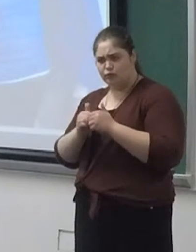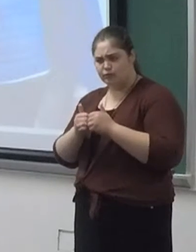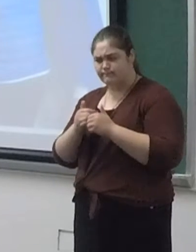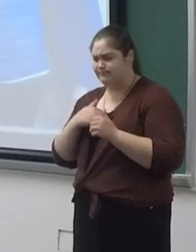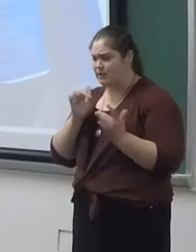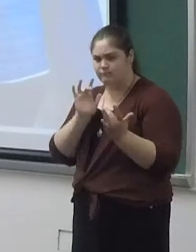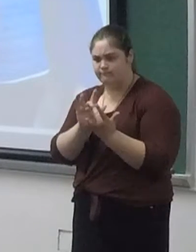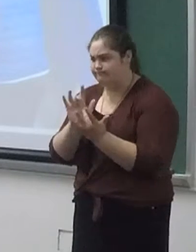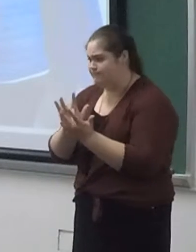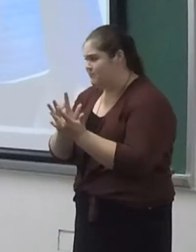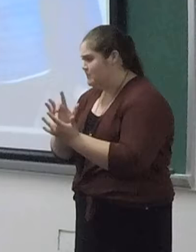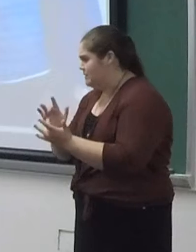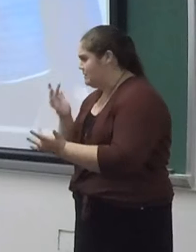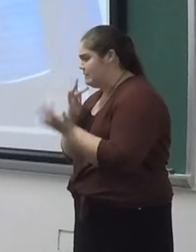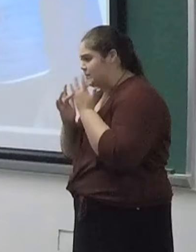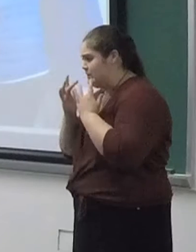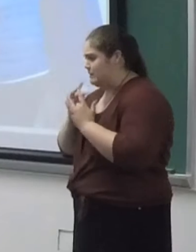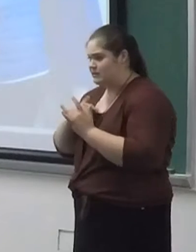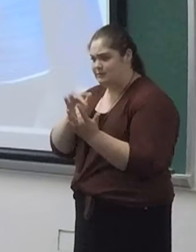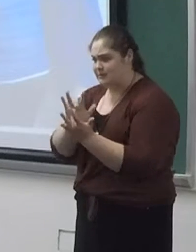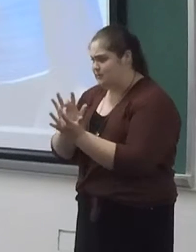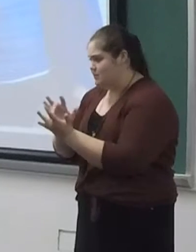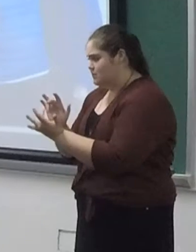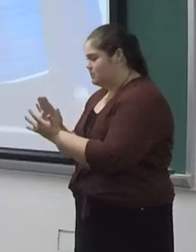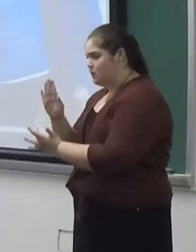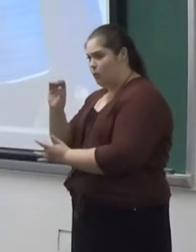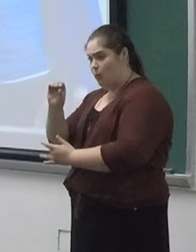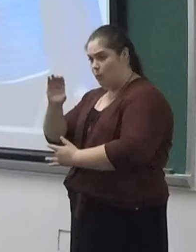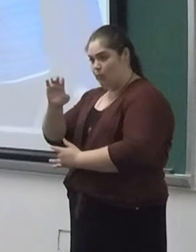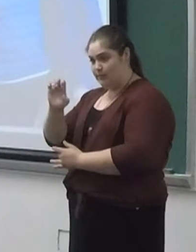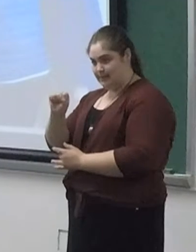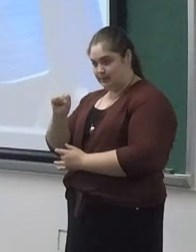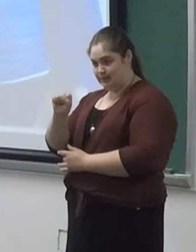reaching out to OCs in my